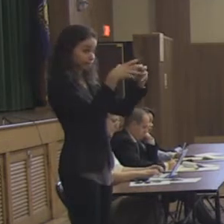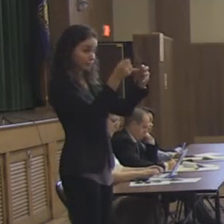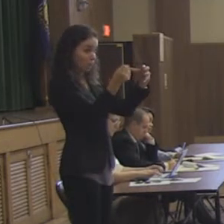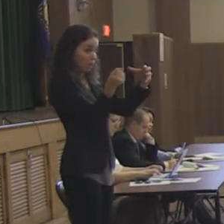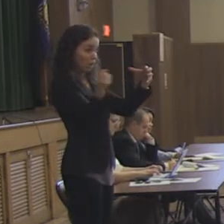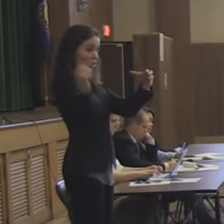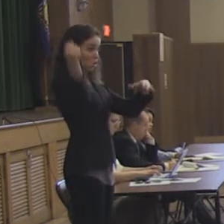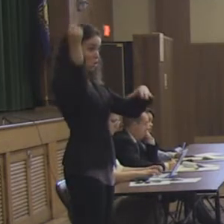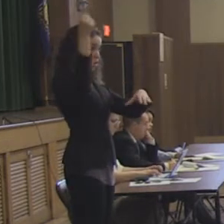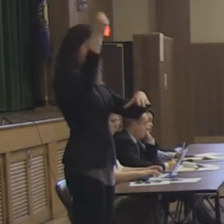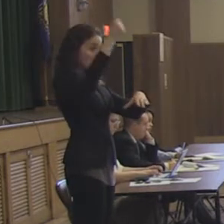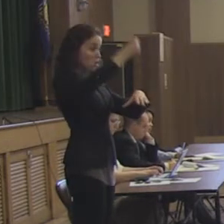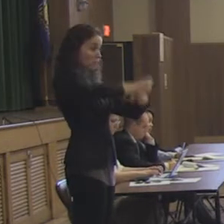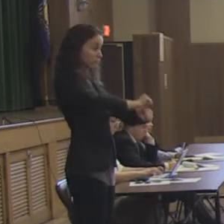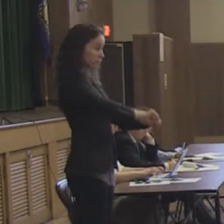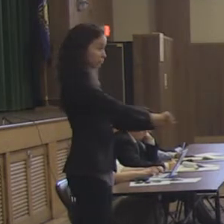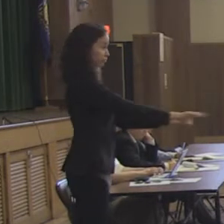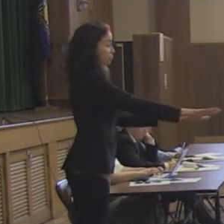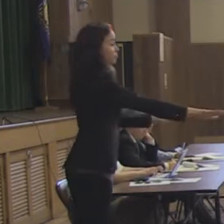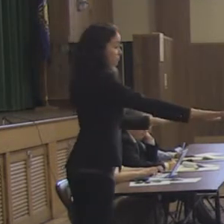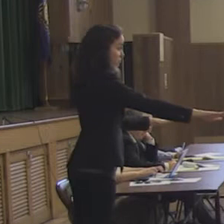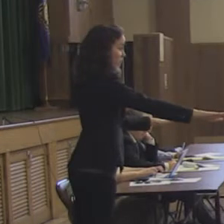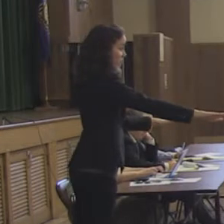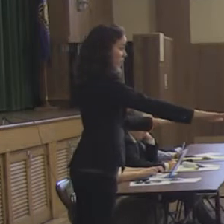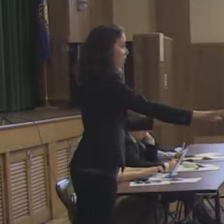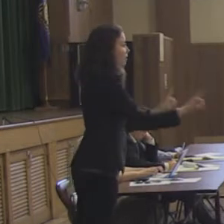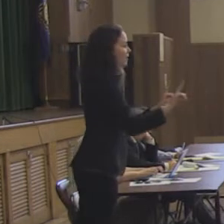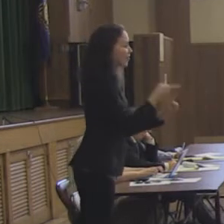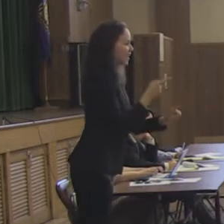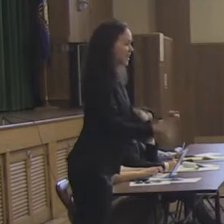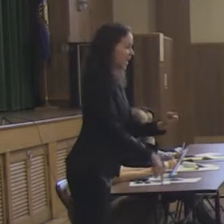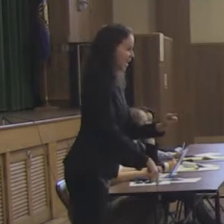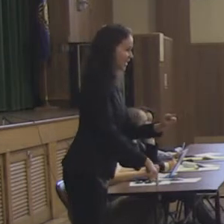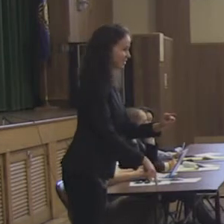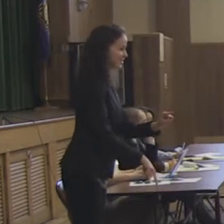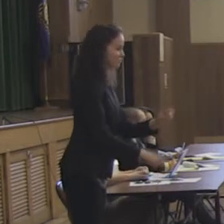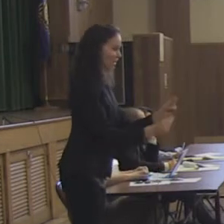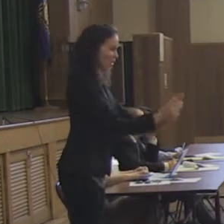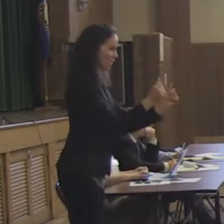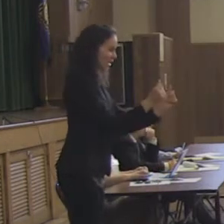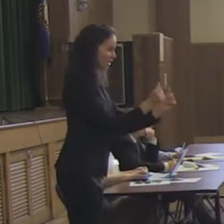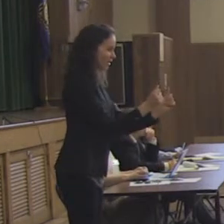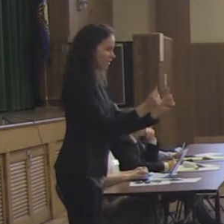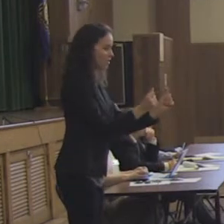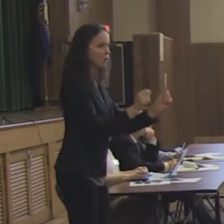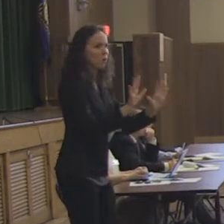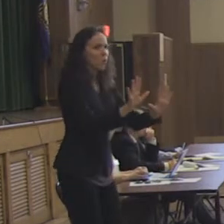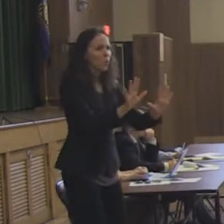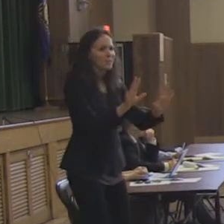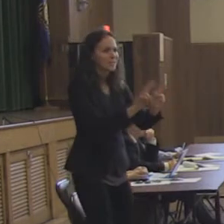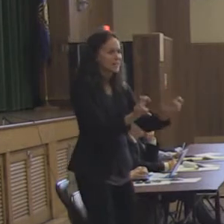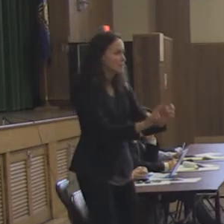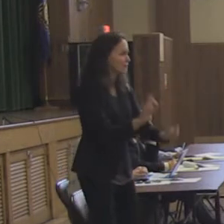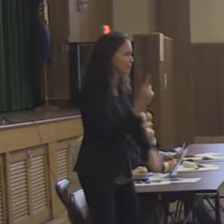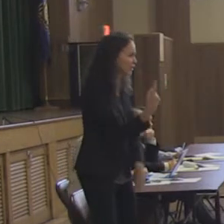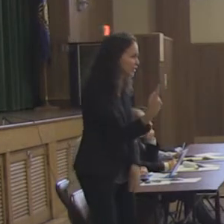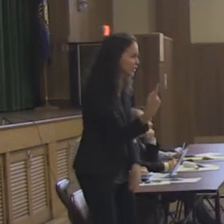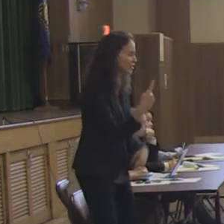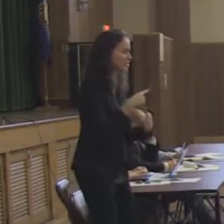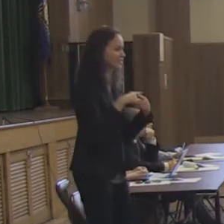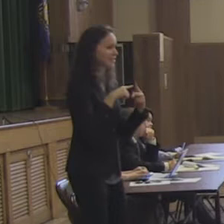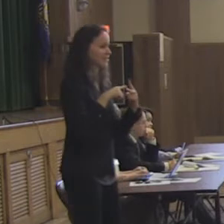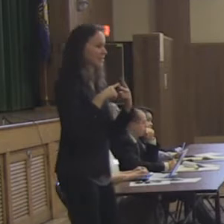have to be relocated, but can't be relocated right away because they don't have assessments. They don't have